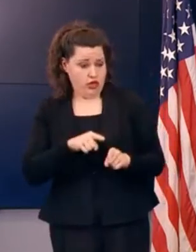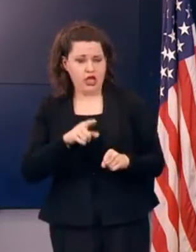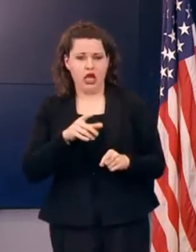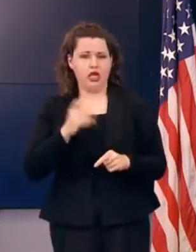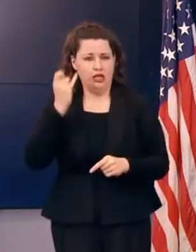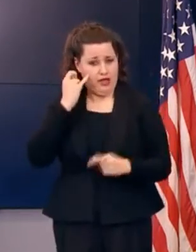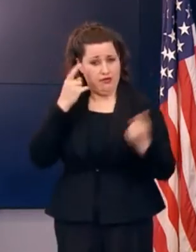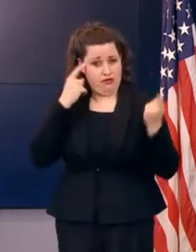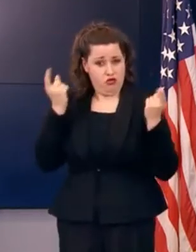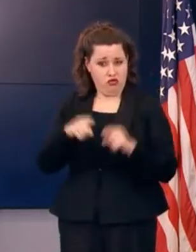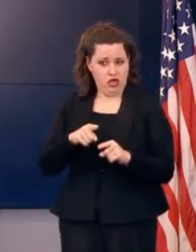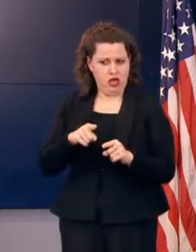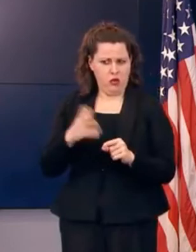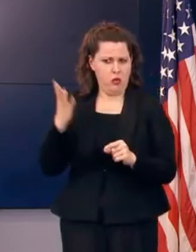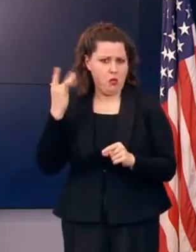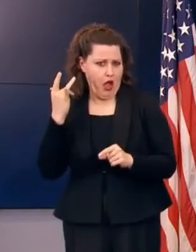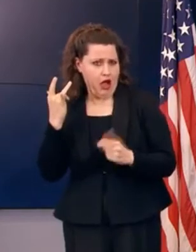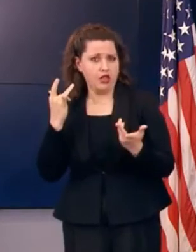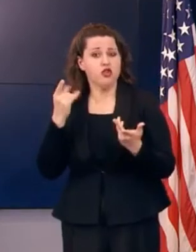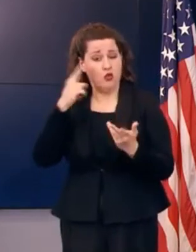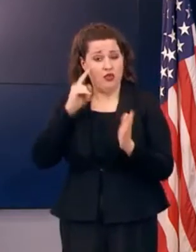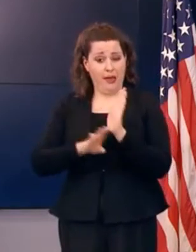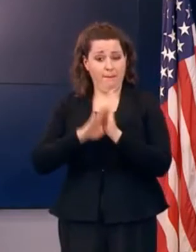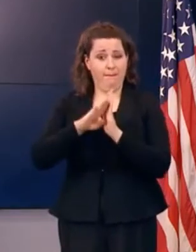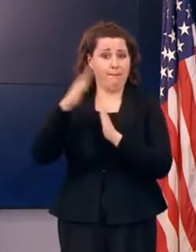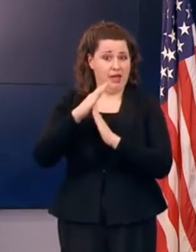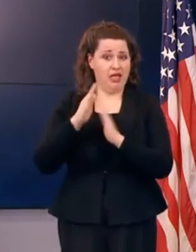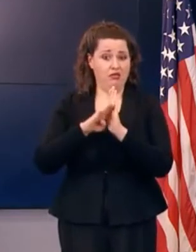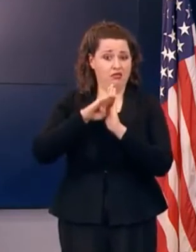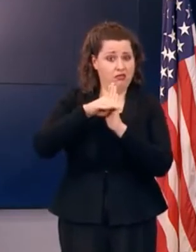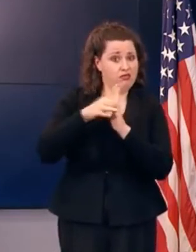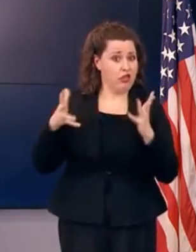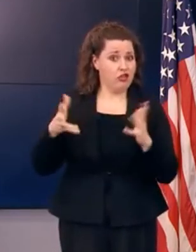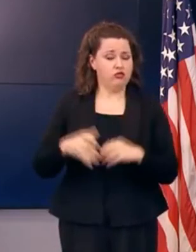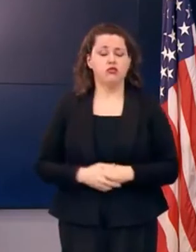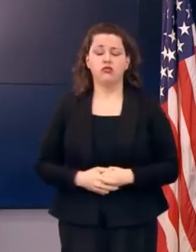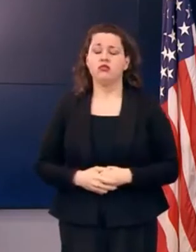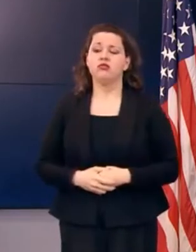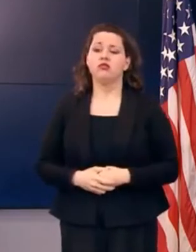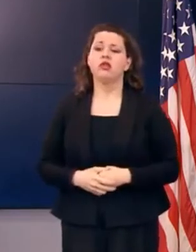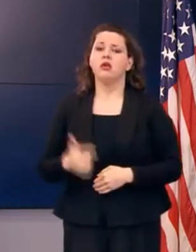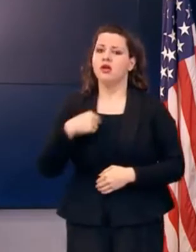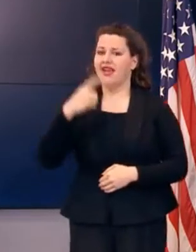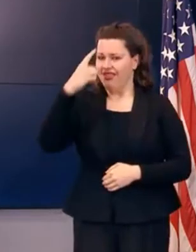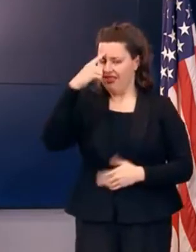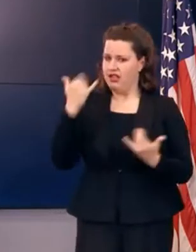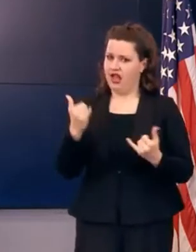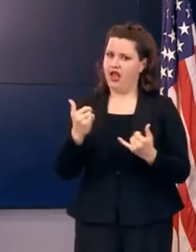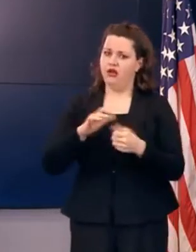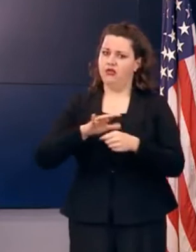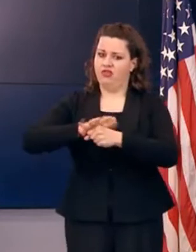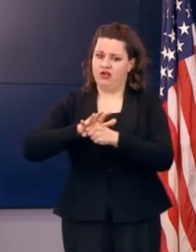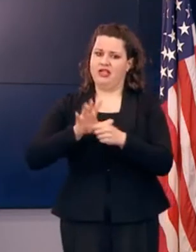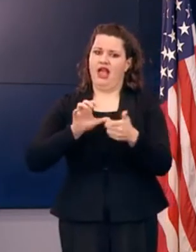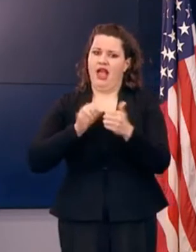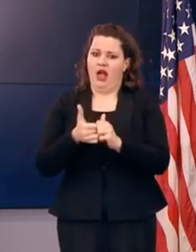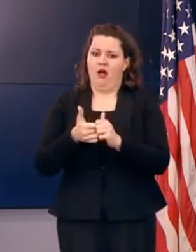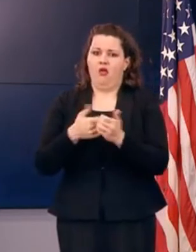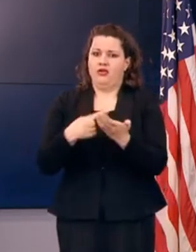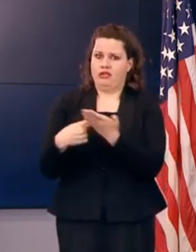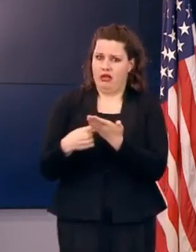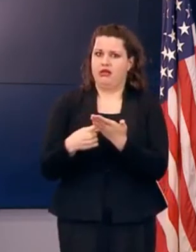that on? And do you believe that we've gotten over the peak? Well, so I do think we're shifting in the way that we're talking about the virus and how we maintain it. So originally,